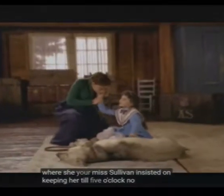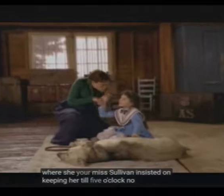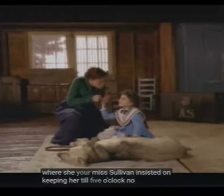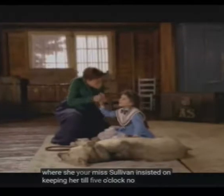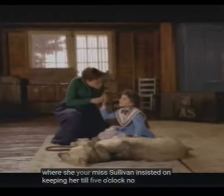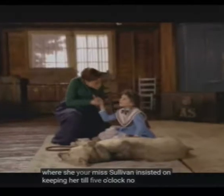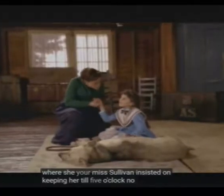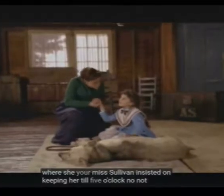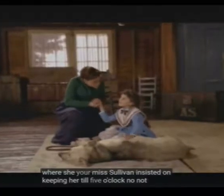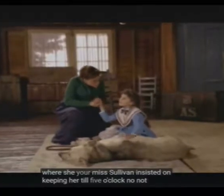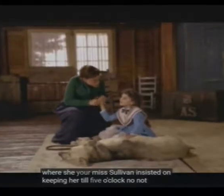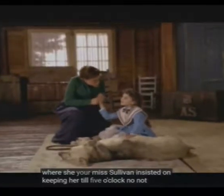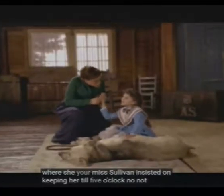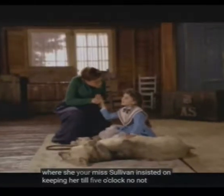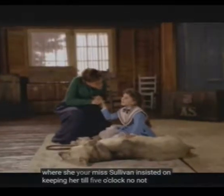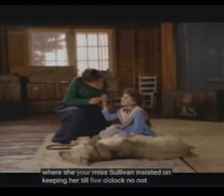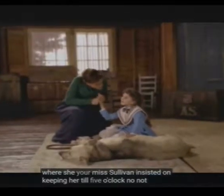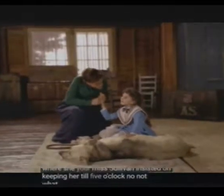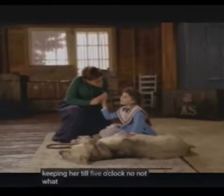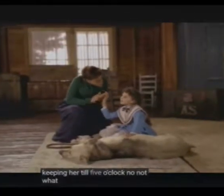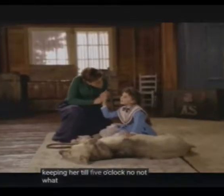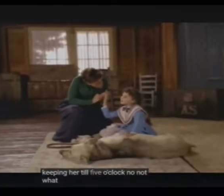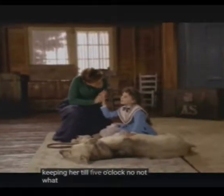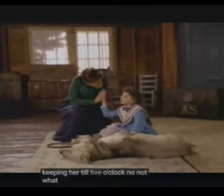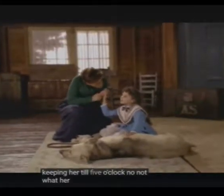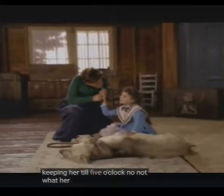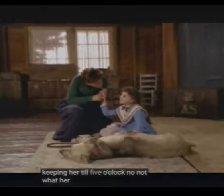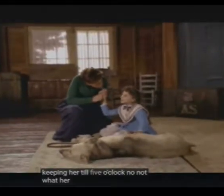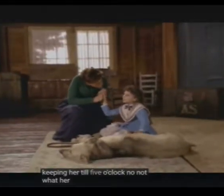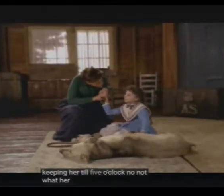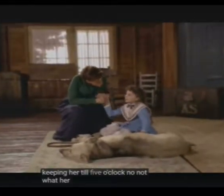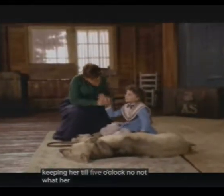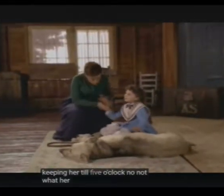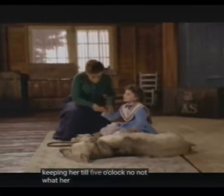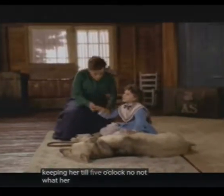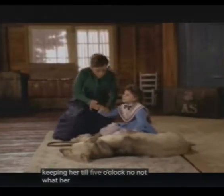No. Not water.